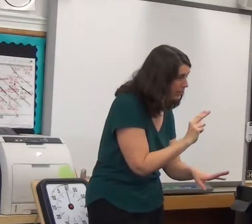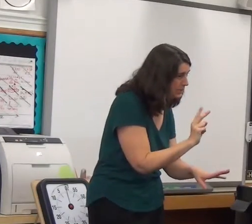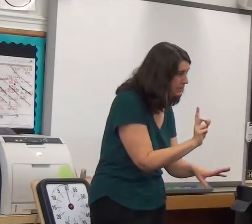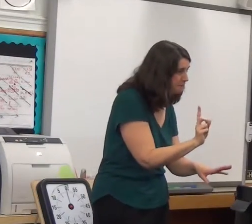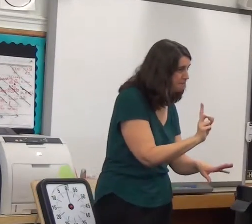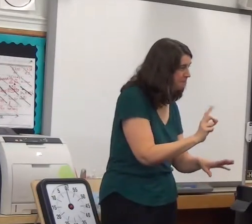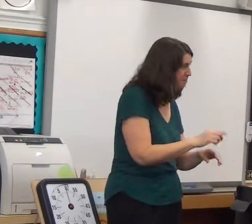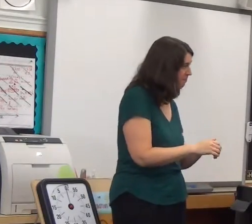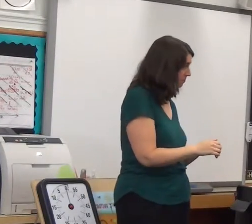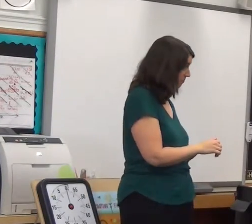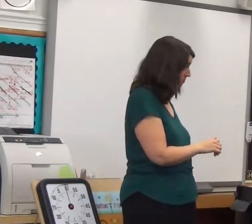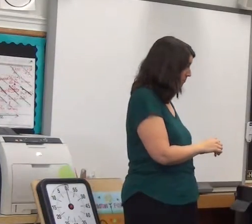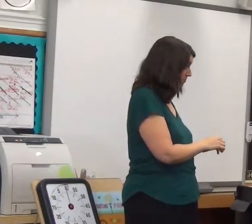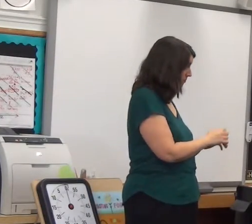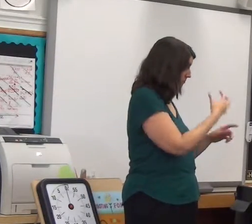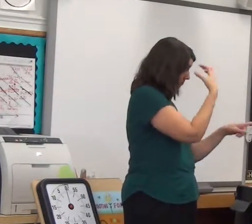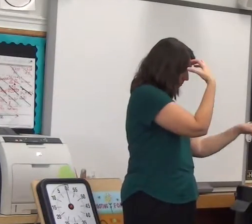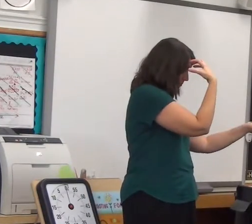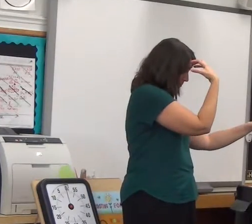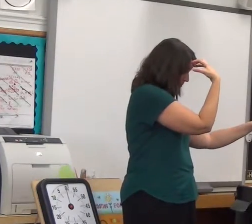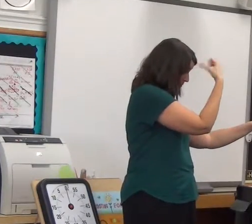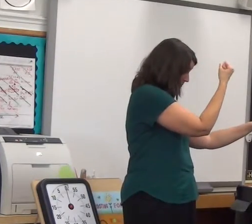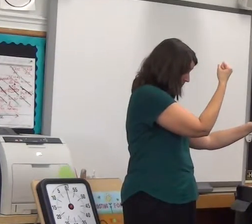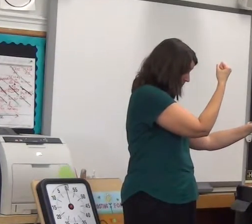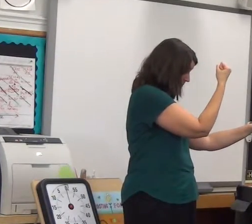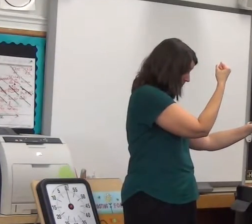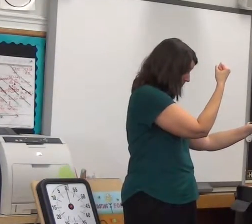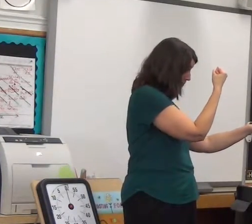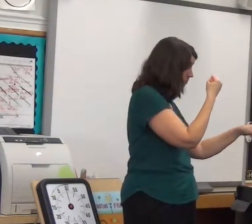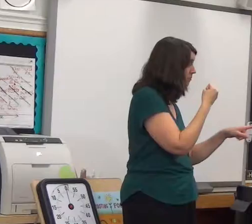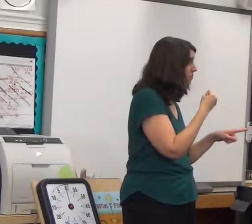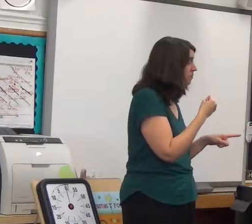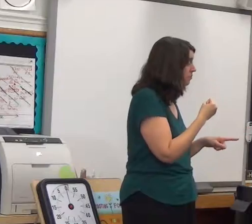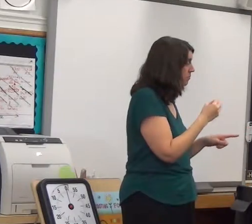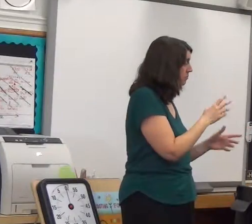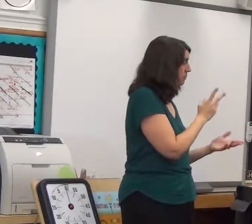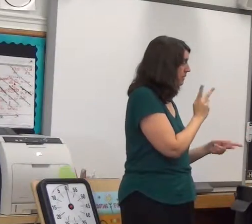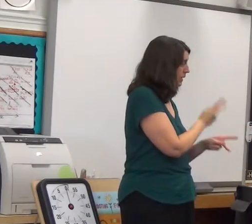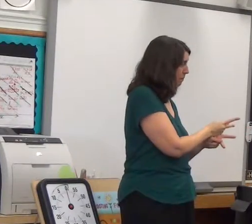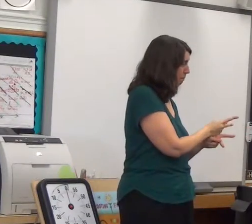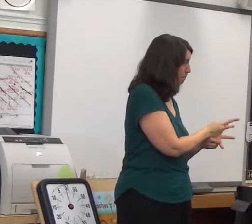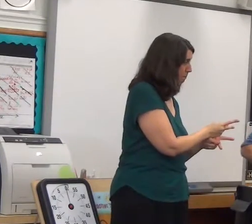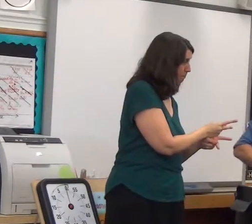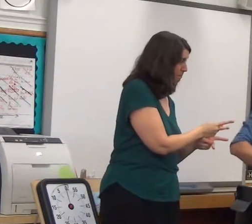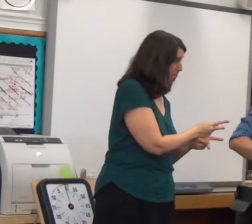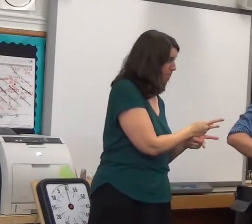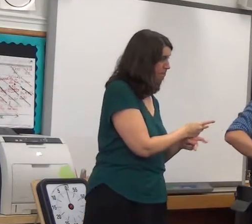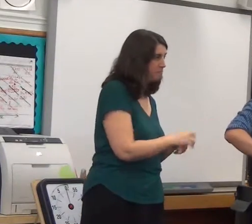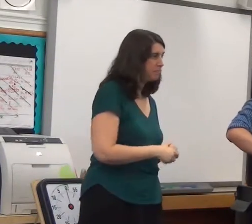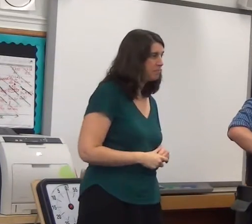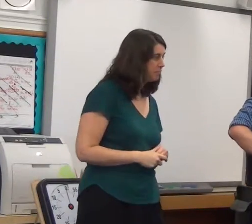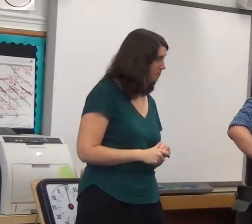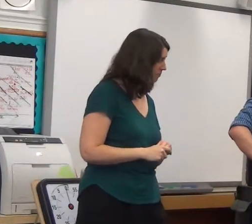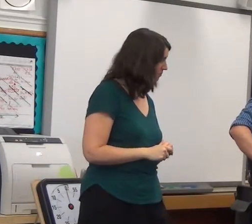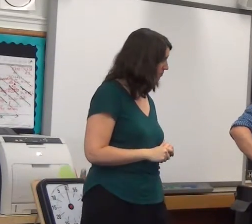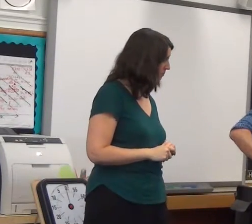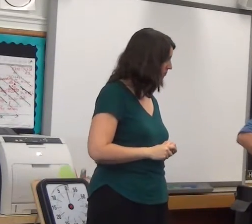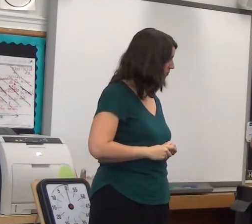No peeking. One last time. You see it? All right. Christopher, you can hold on to the book.